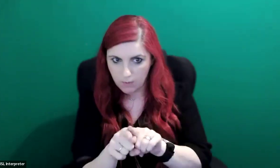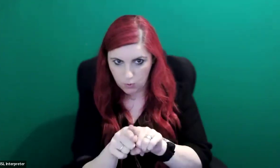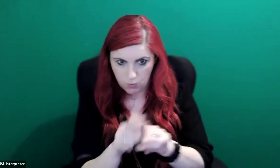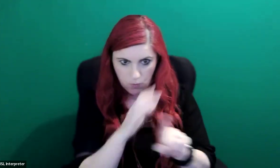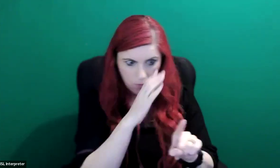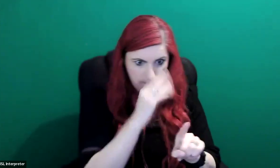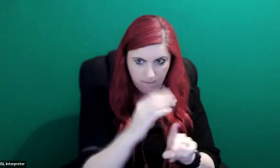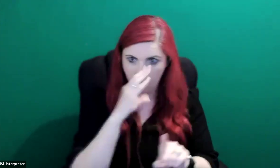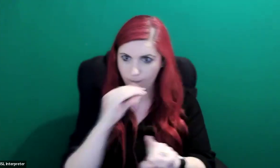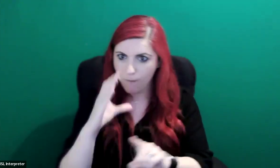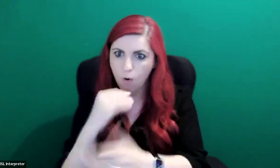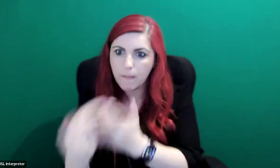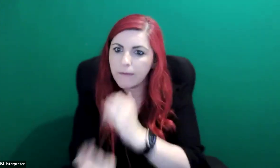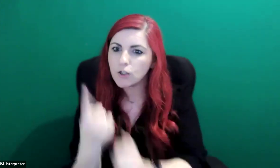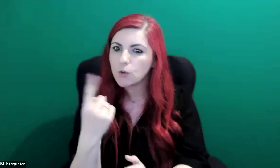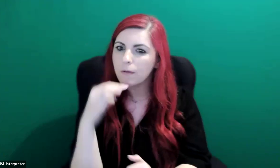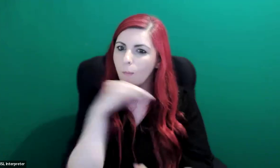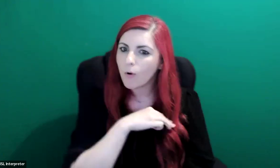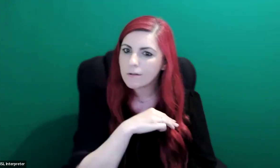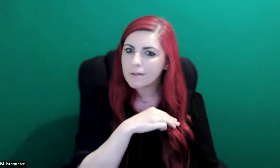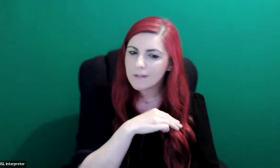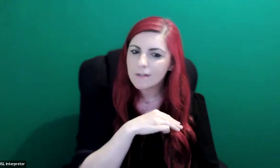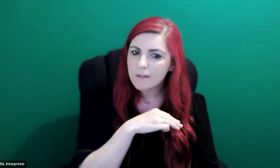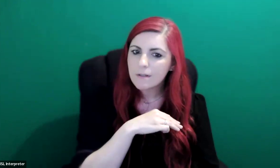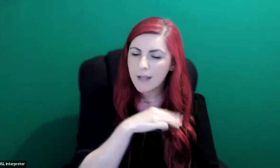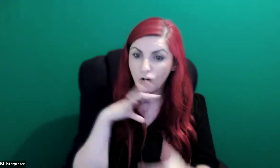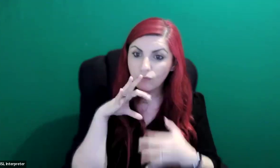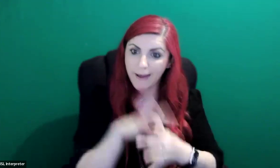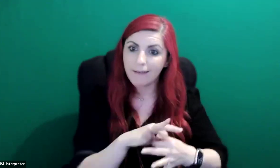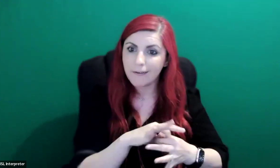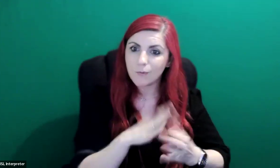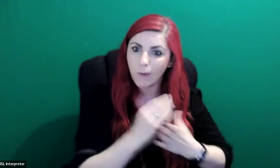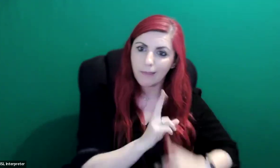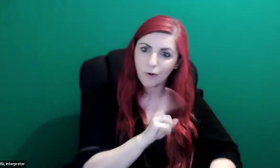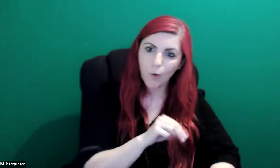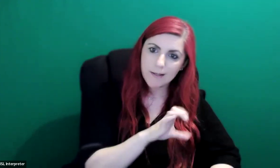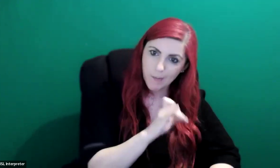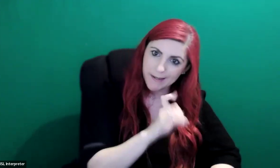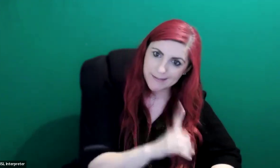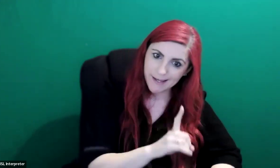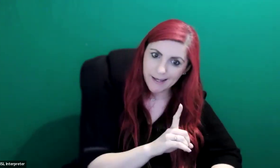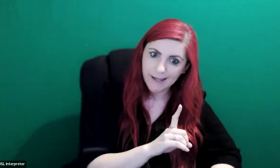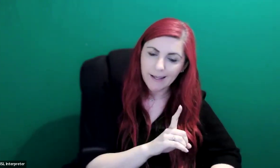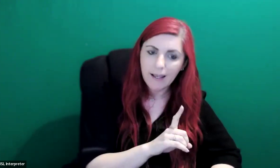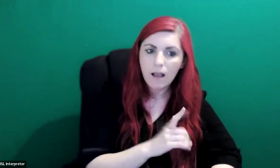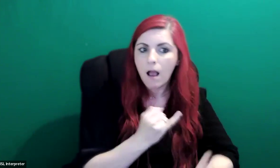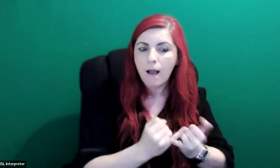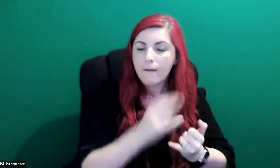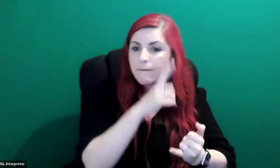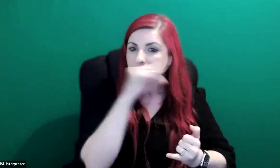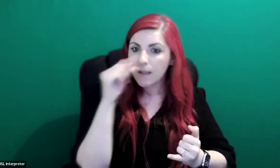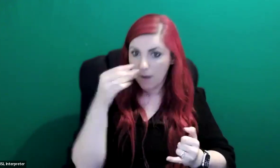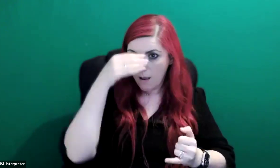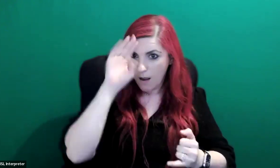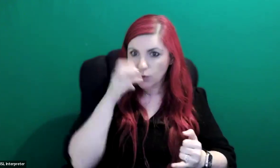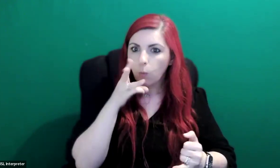heard and to raise issues of importance that are relevant for the UNCRPD and the rights contained in it. For example, Ireland will